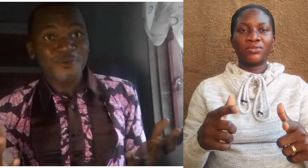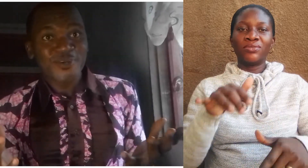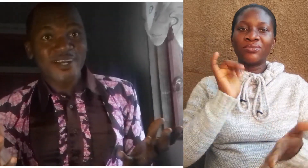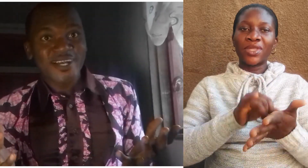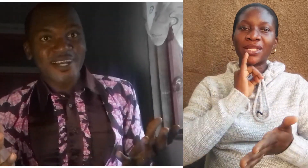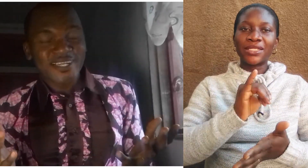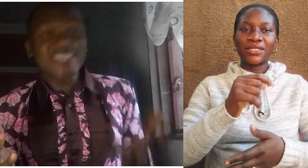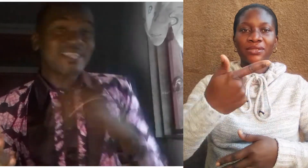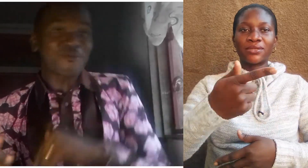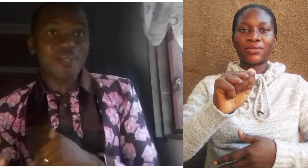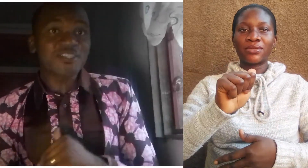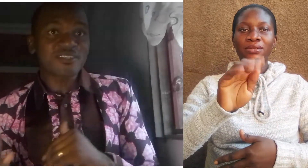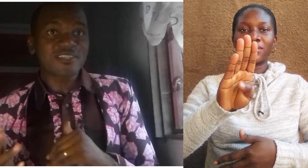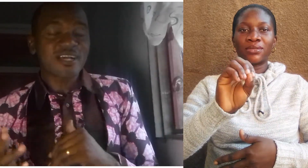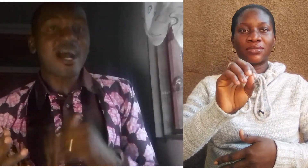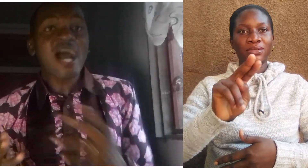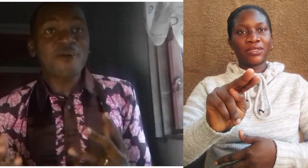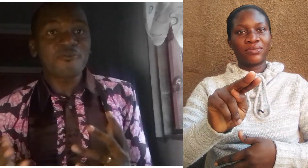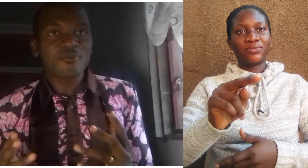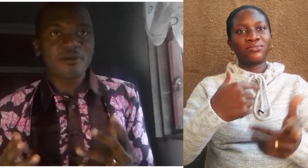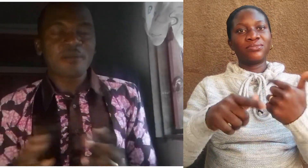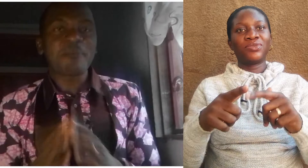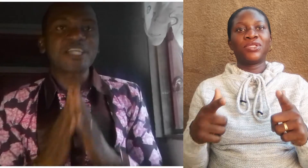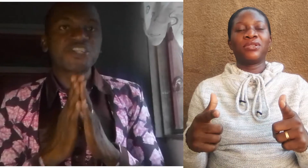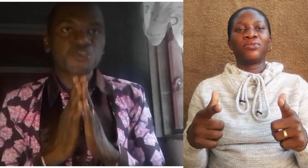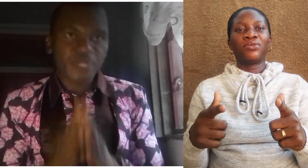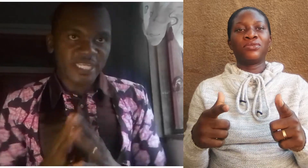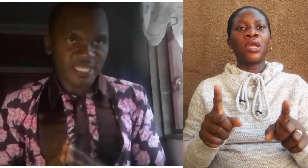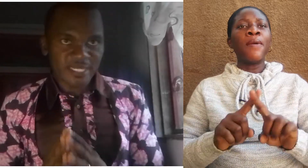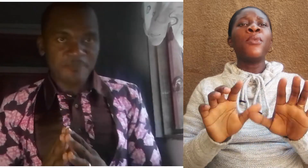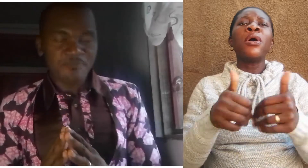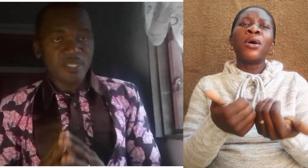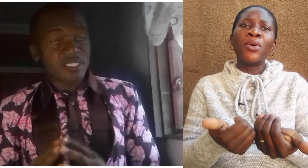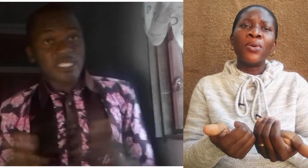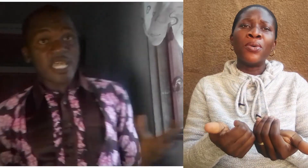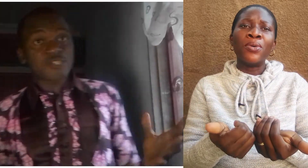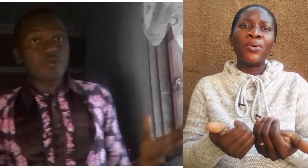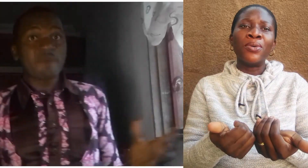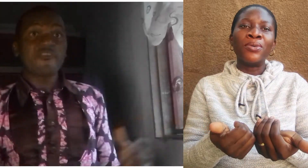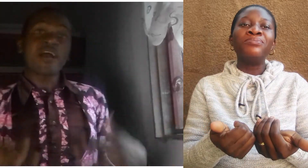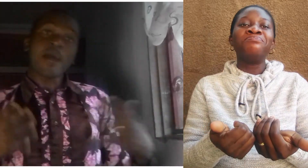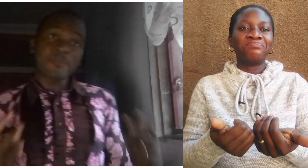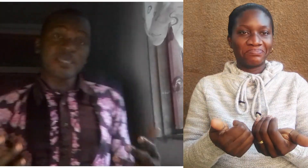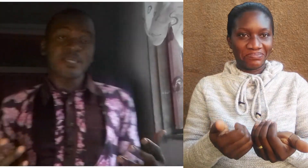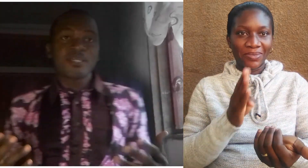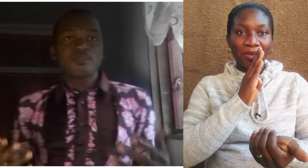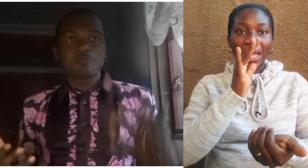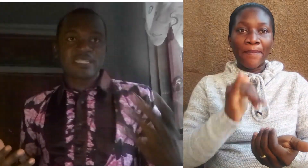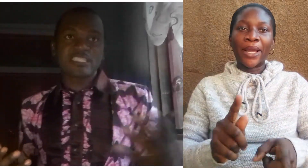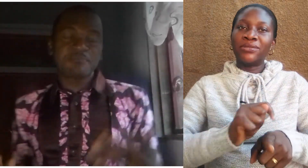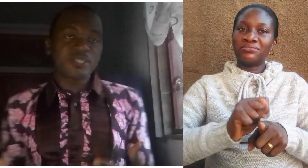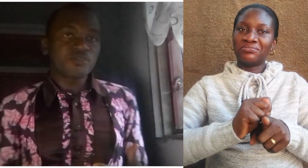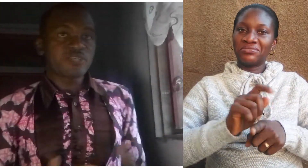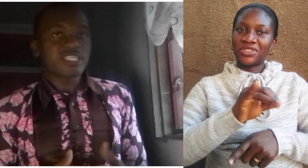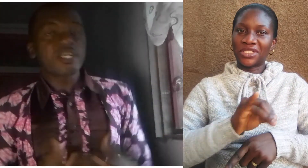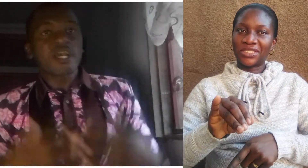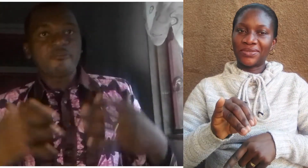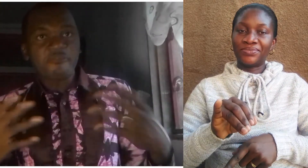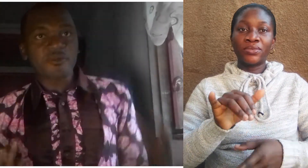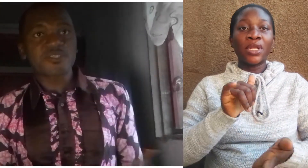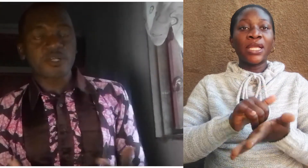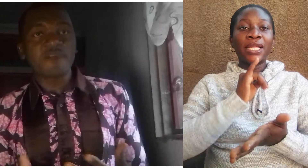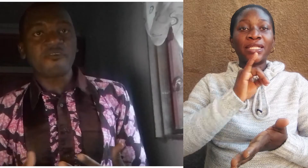how? This is the question. How? By training. That's why I'm very happy to participate to